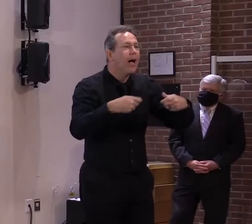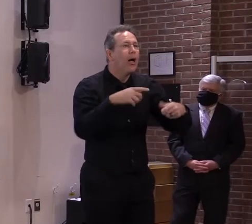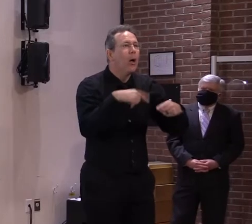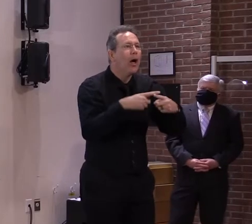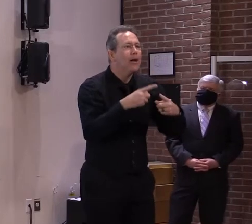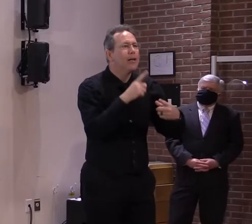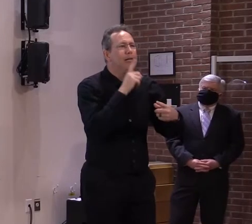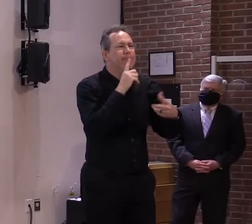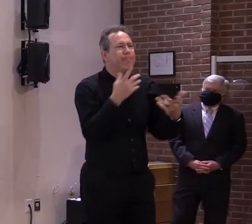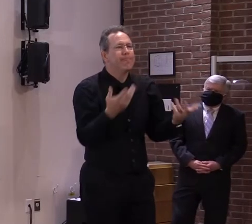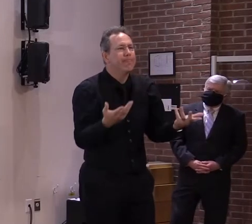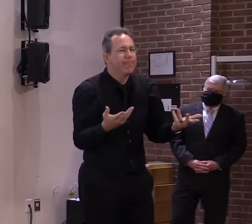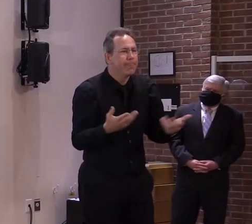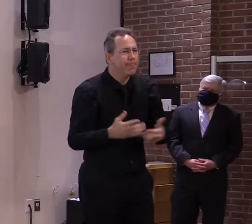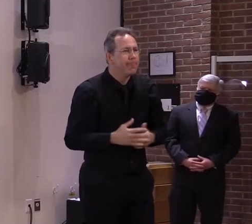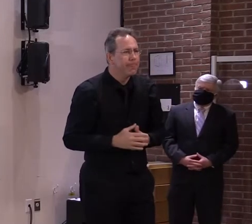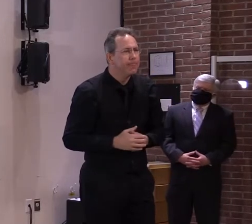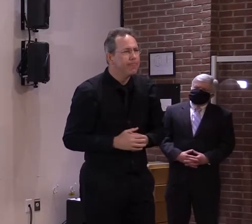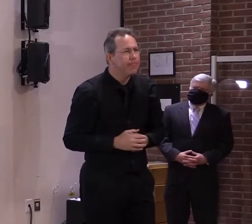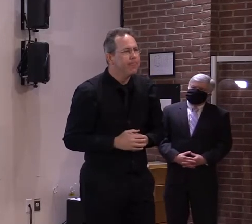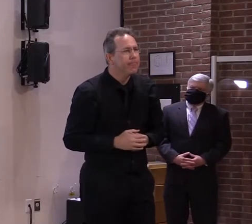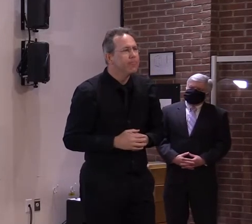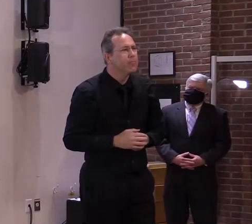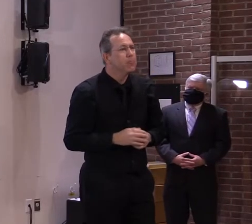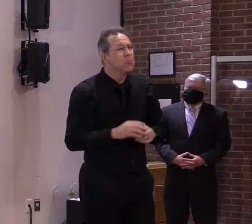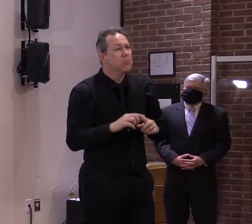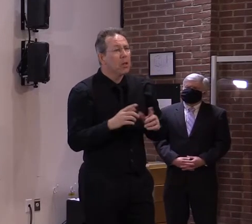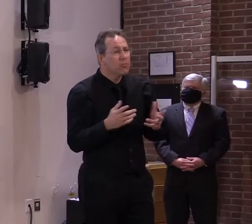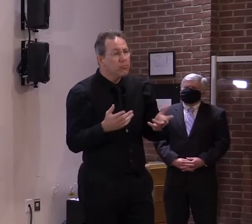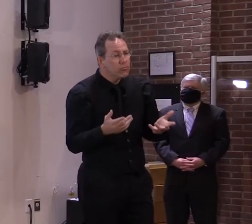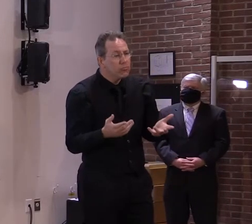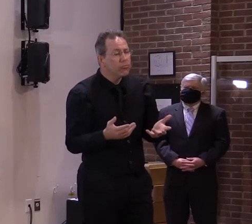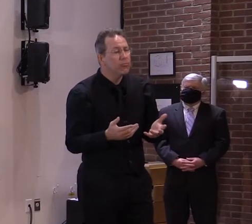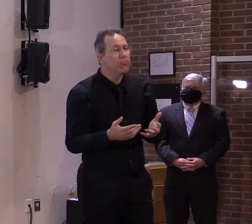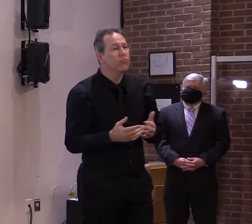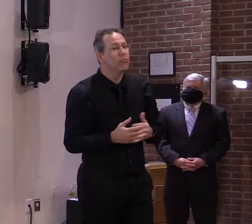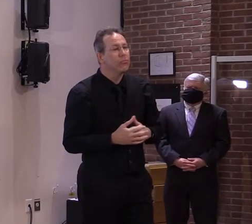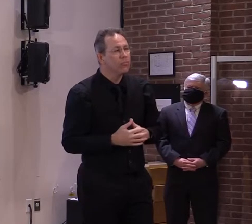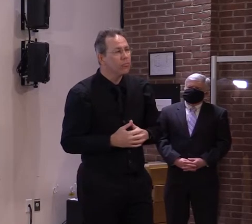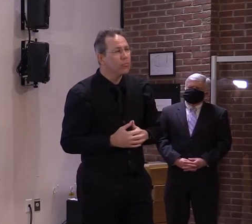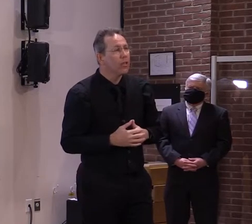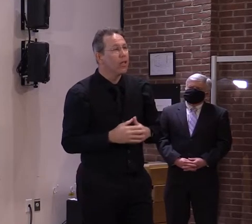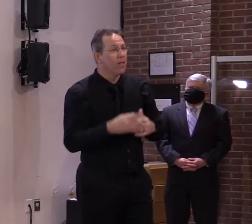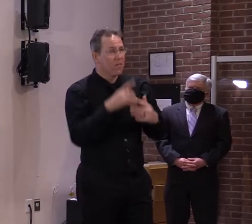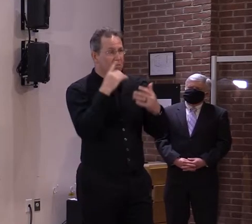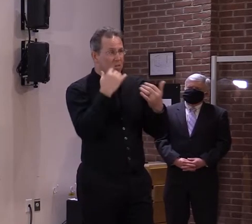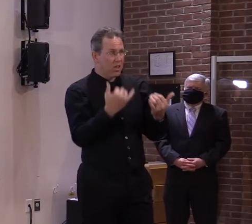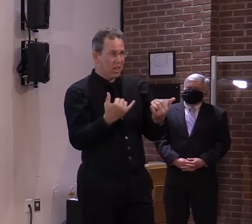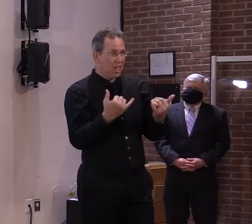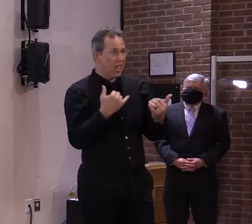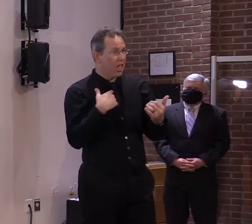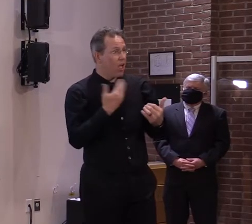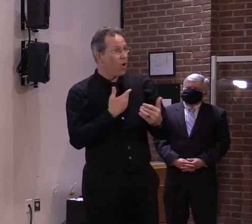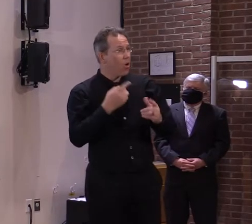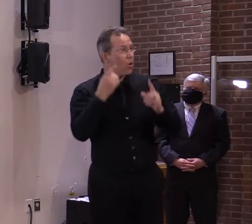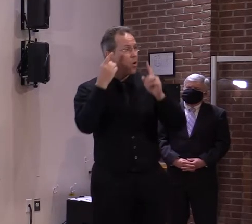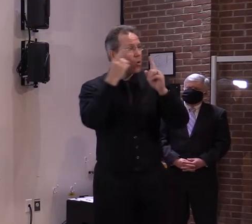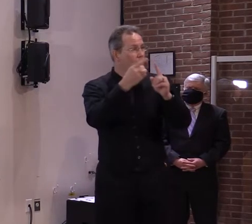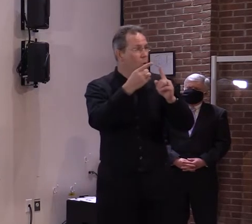the state of emergency, but in all intents and purposes, it will be over.